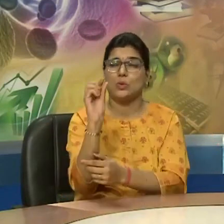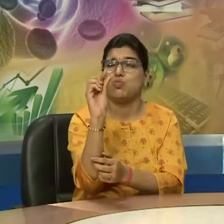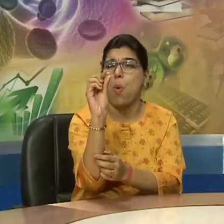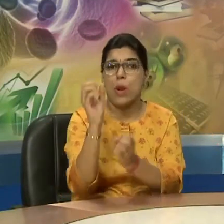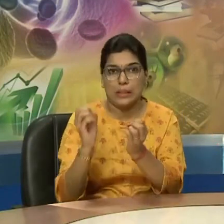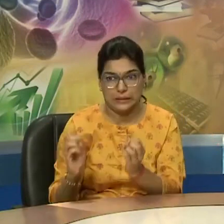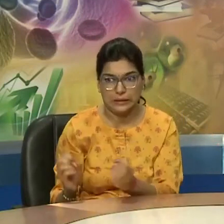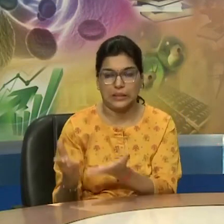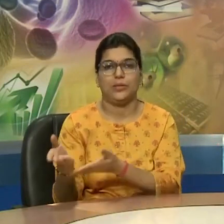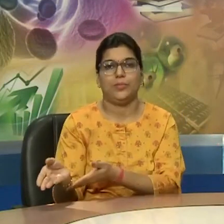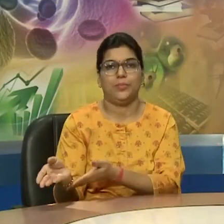kitchen.